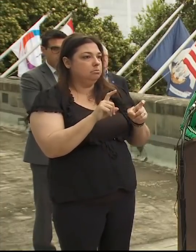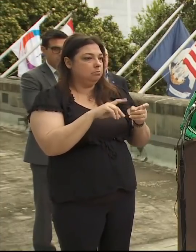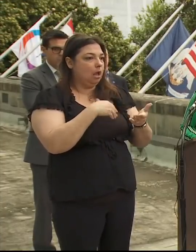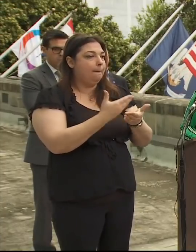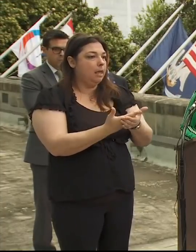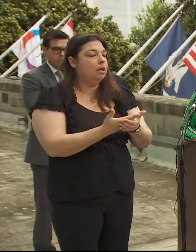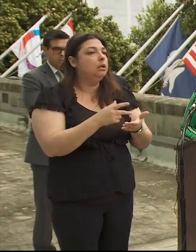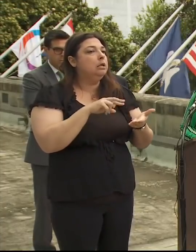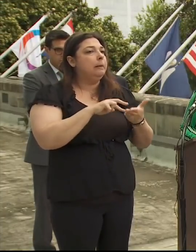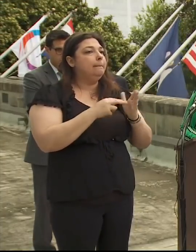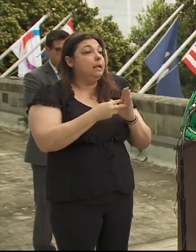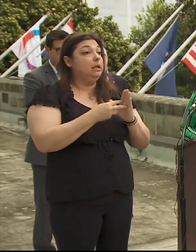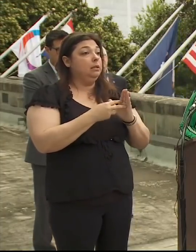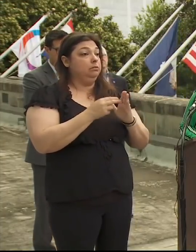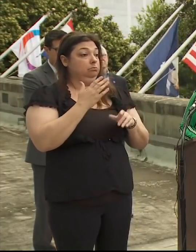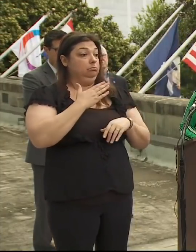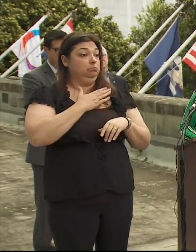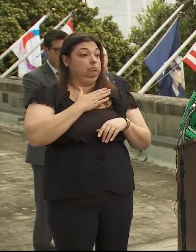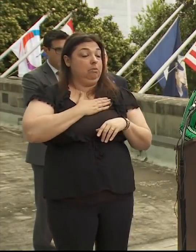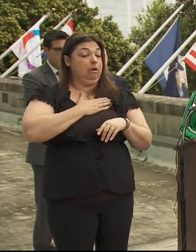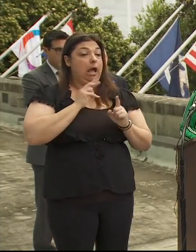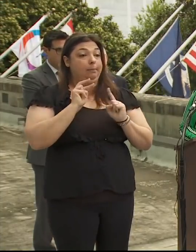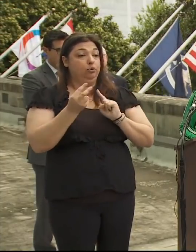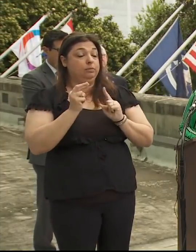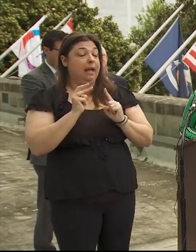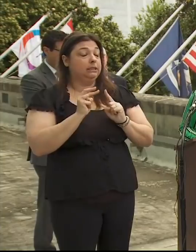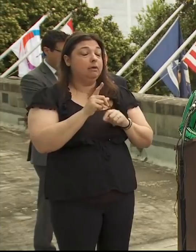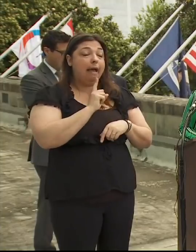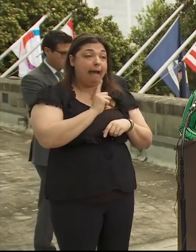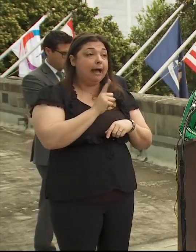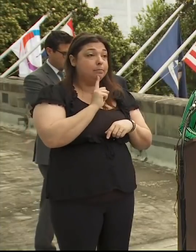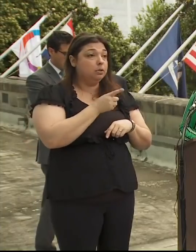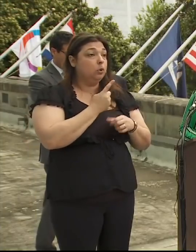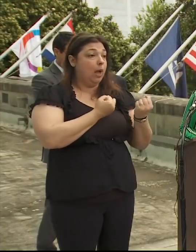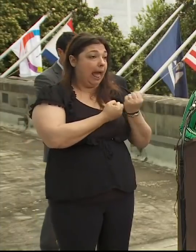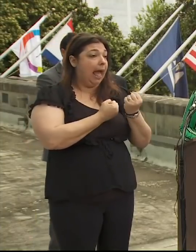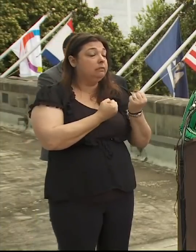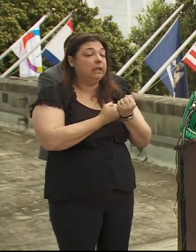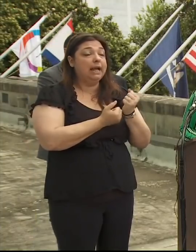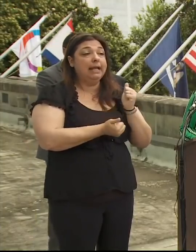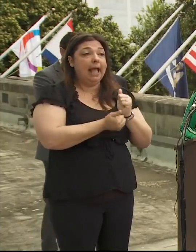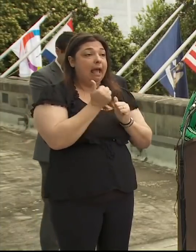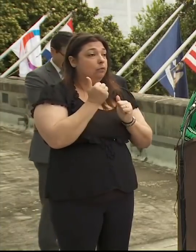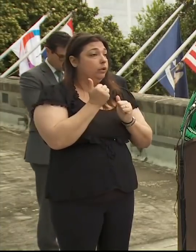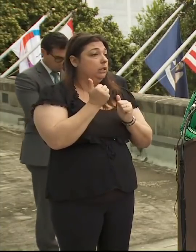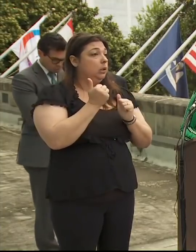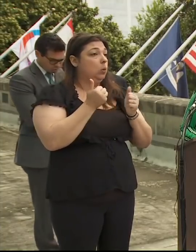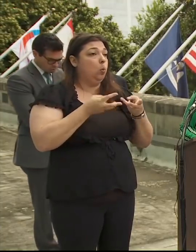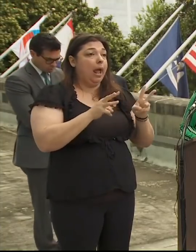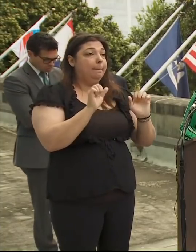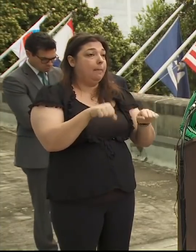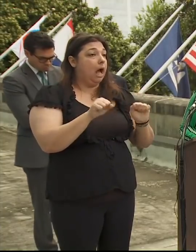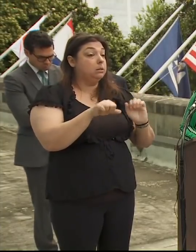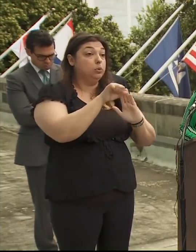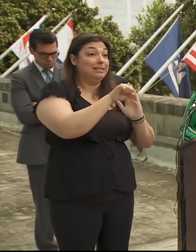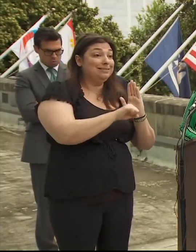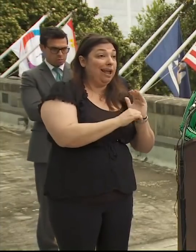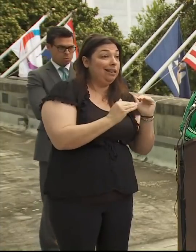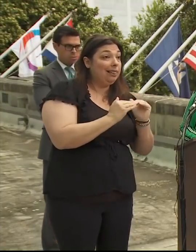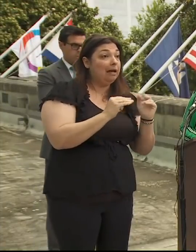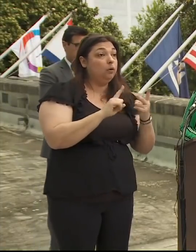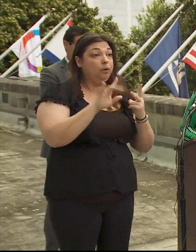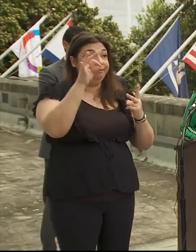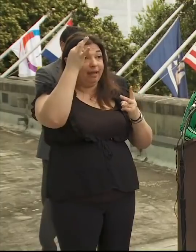What that means to me is absolutely advocating at every single level, one, the state and the